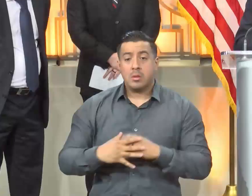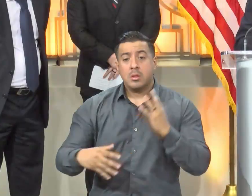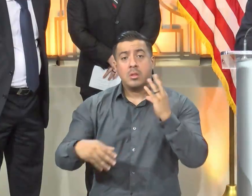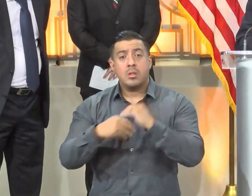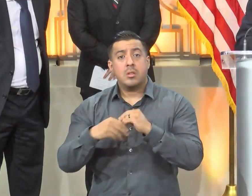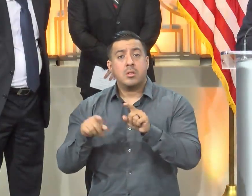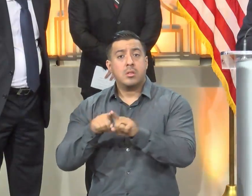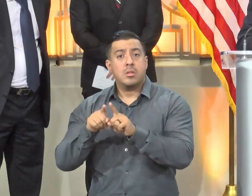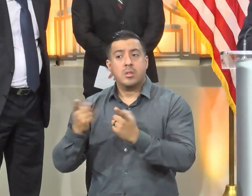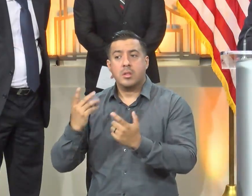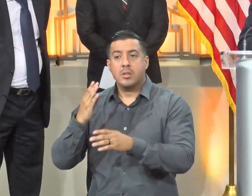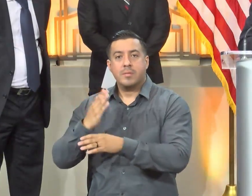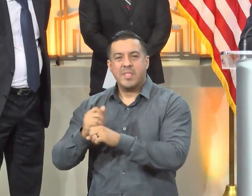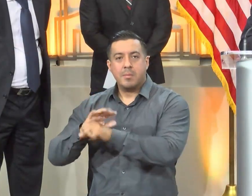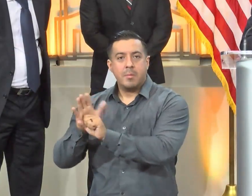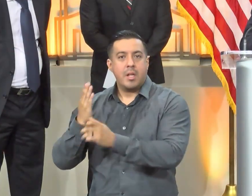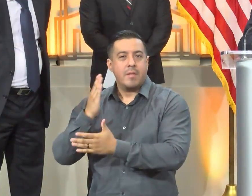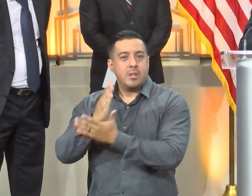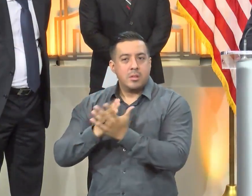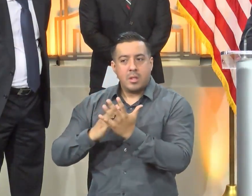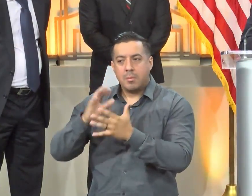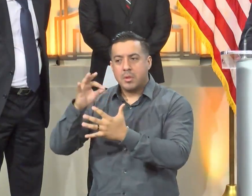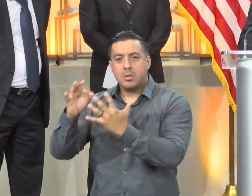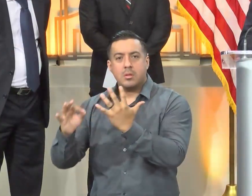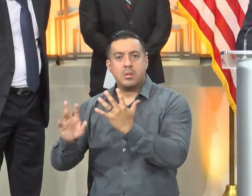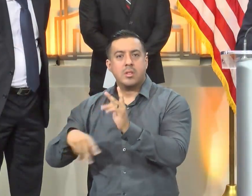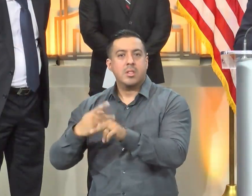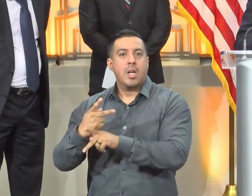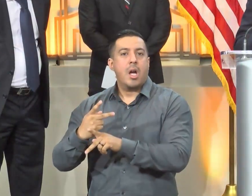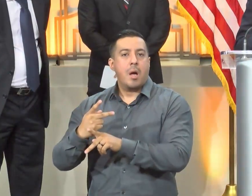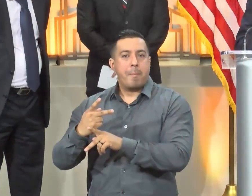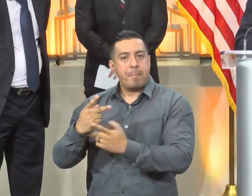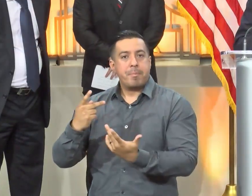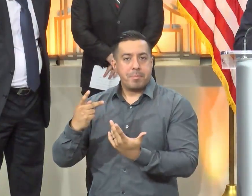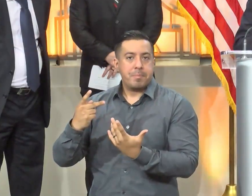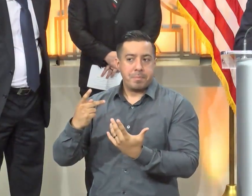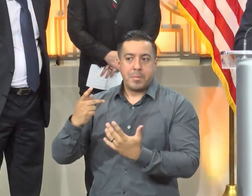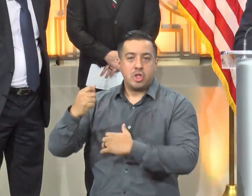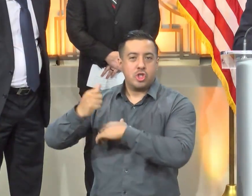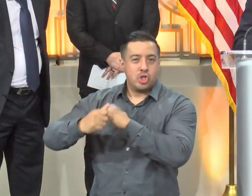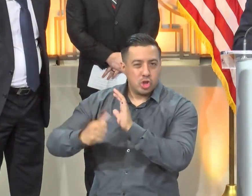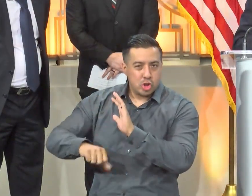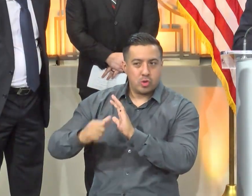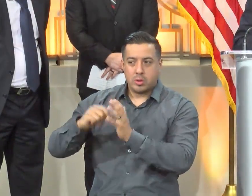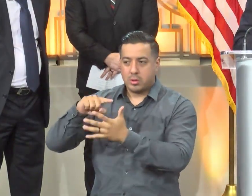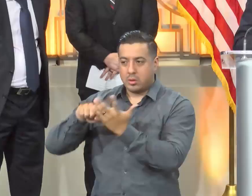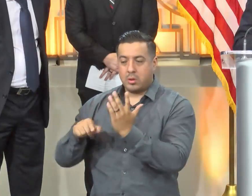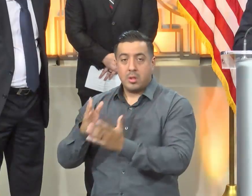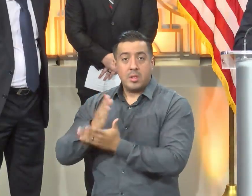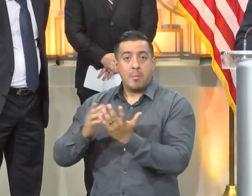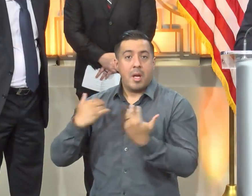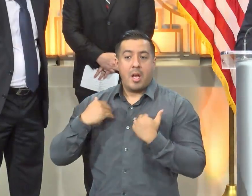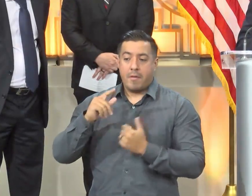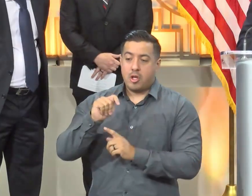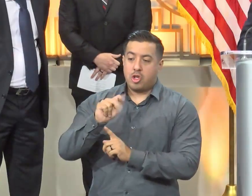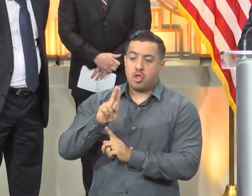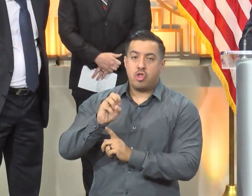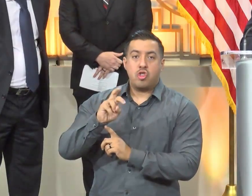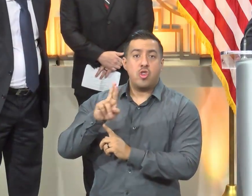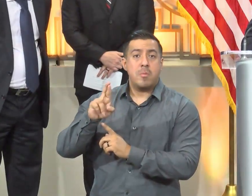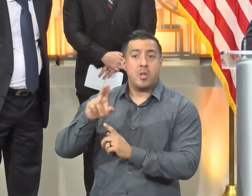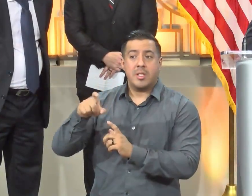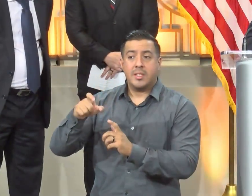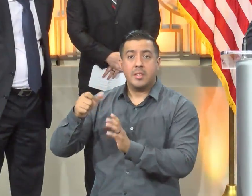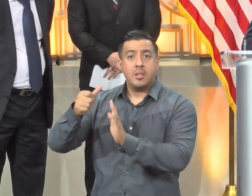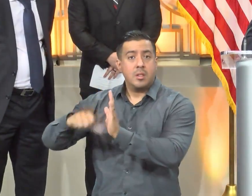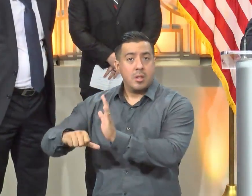pandemic, there are a lot of elective surgeries that were postponed. And elective is a relative term. For the patients who are getting the tumor resections that they should have had